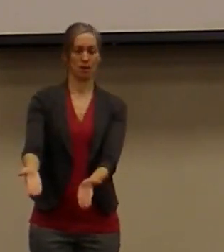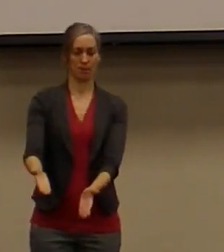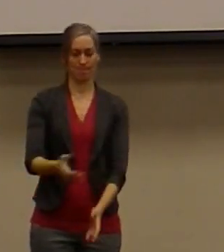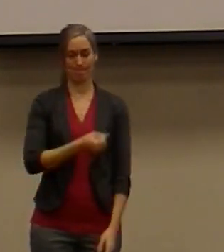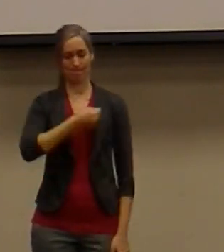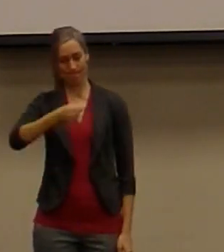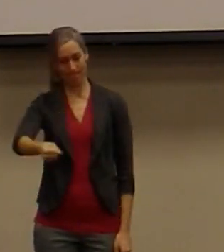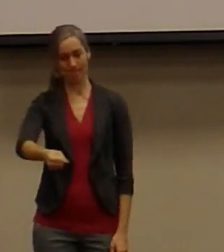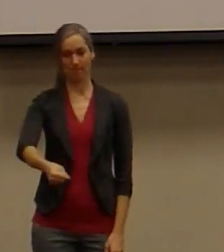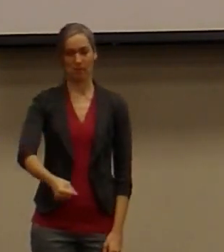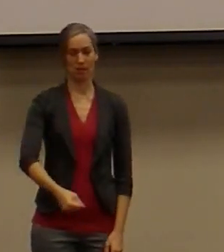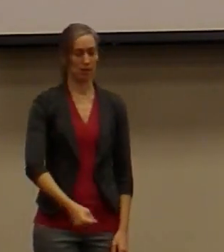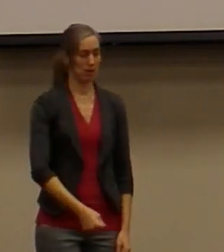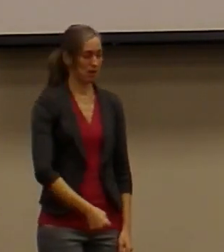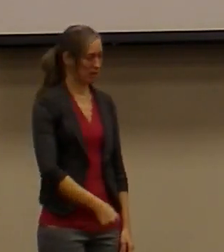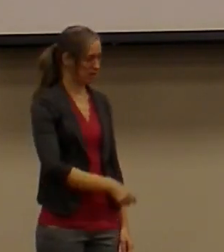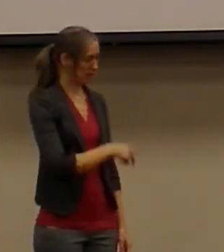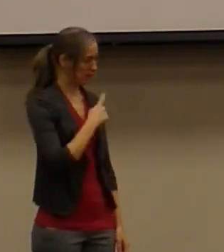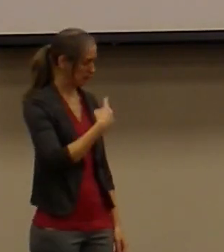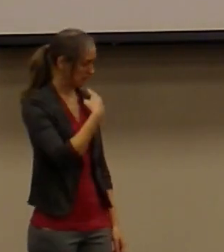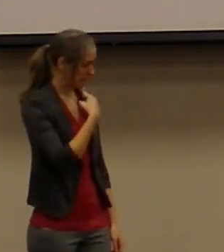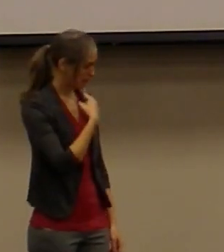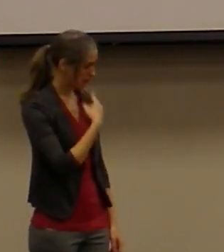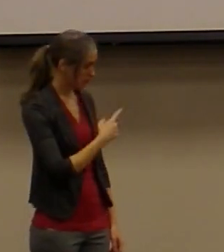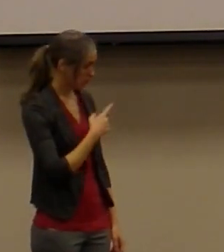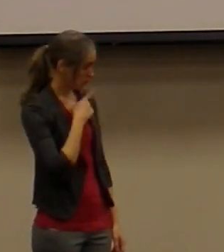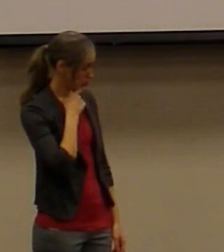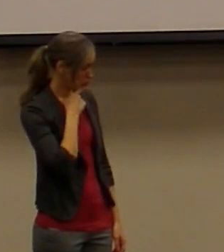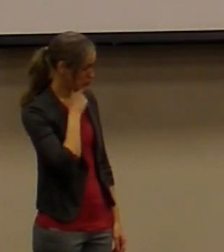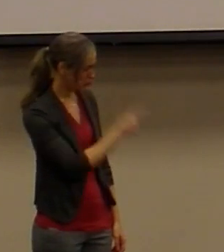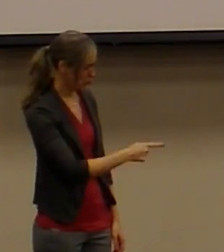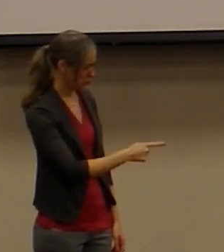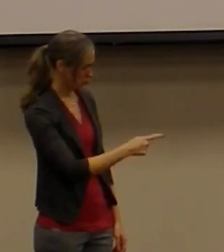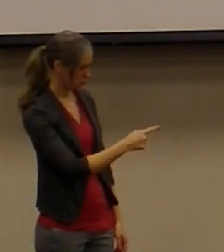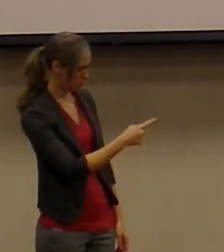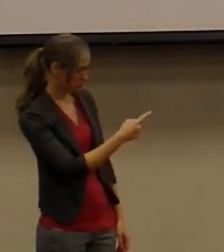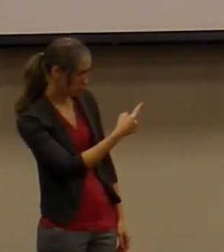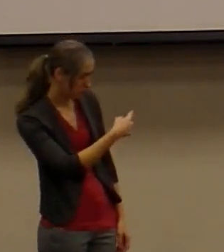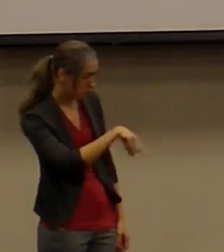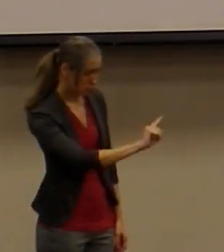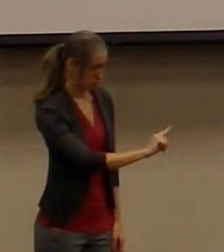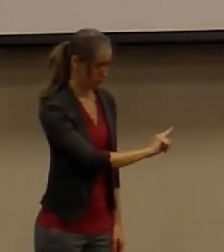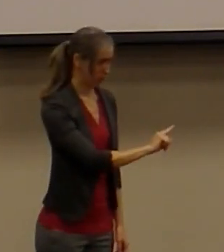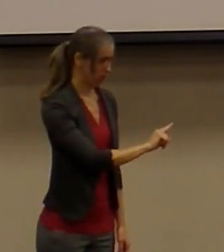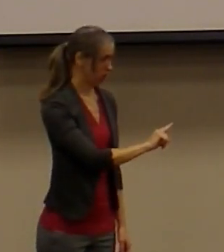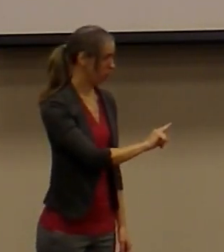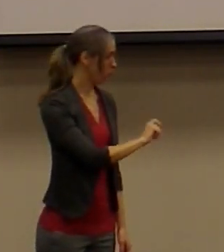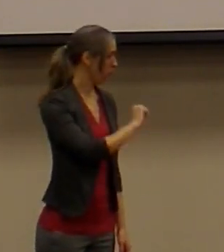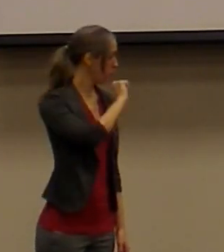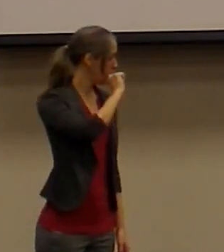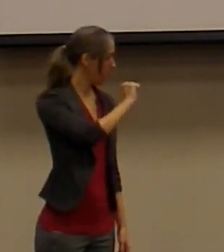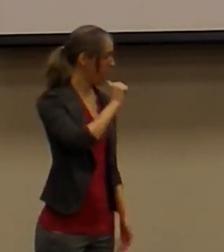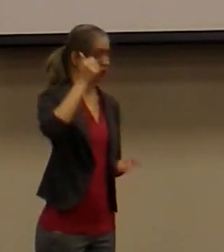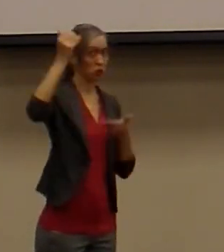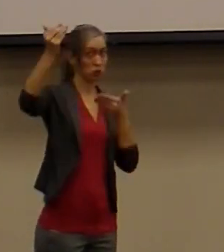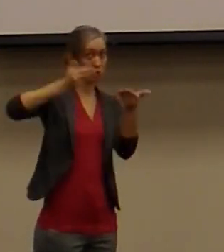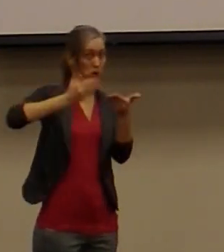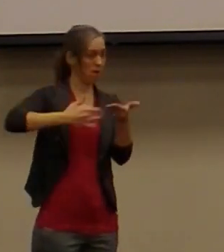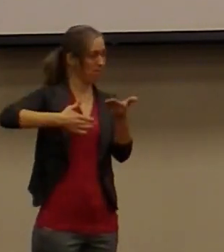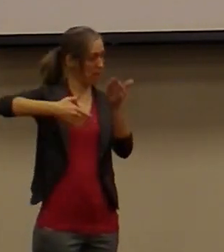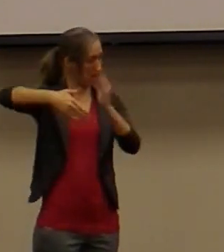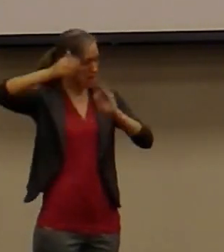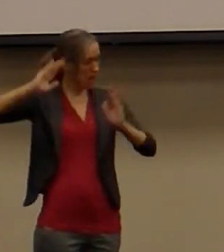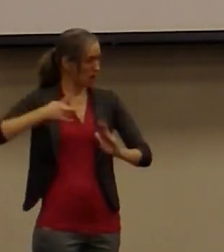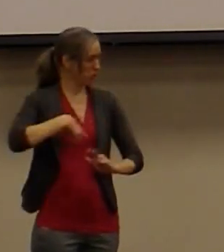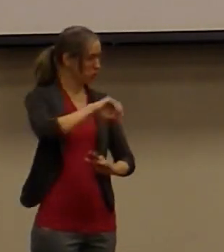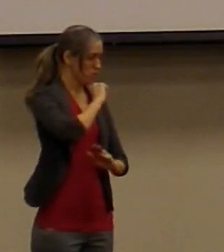and Nebuchadnezzar said to them, "Is it true, Shadrach, Meshach, and Abednego, that you do not serve my gods or worship